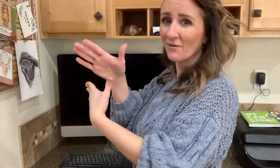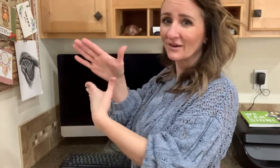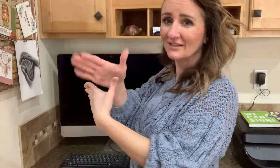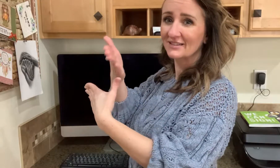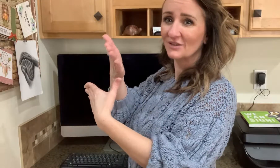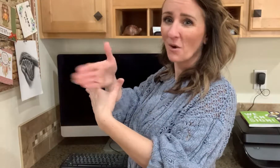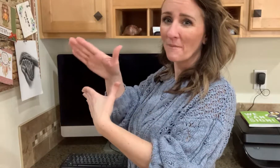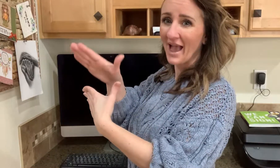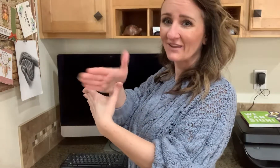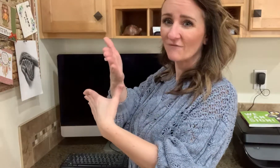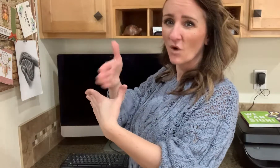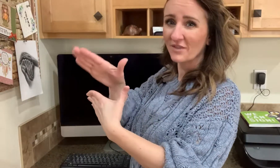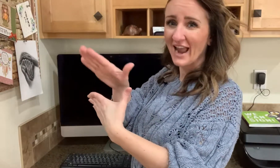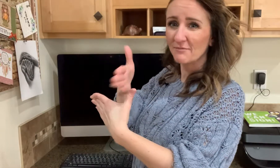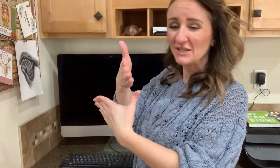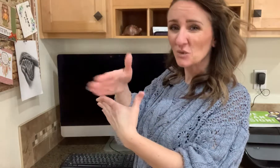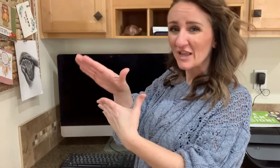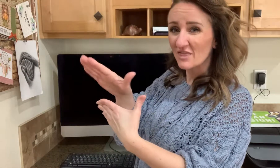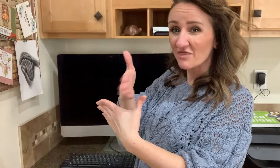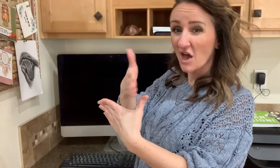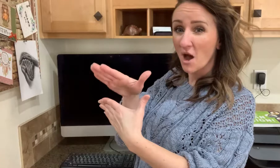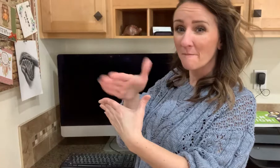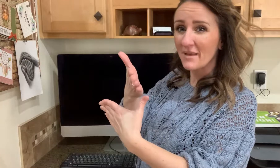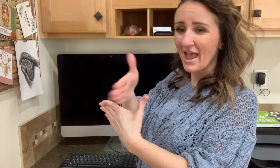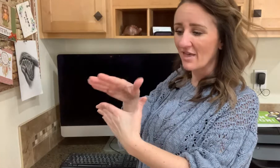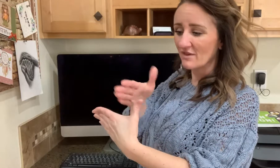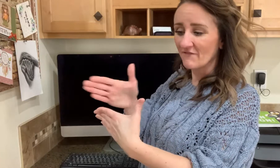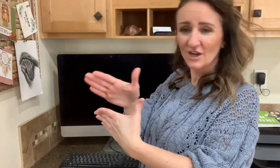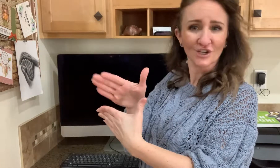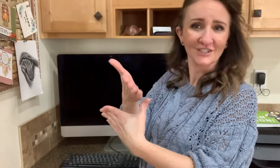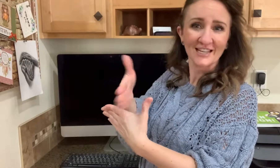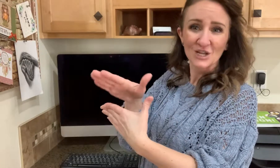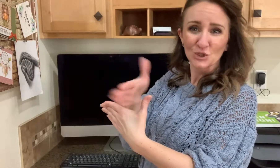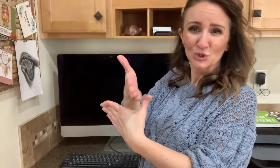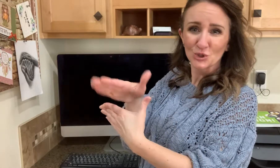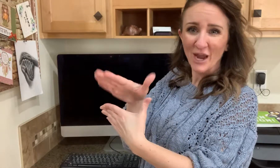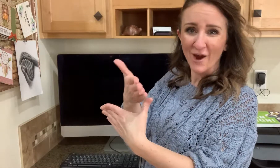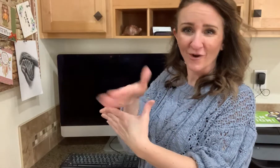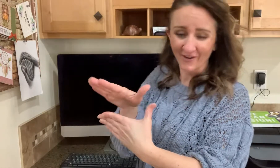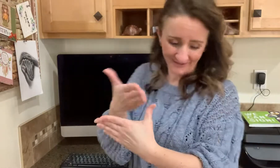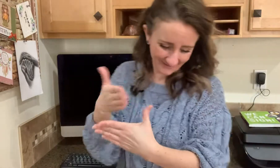works? You go back and forth, kind of between the thumb and the fingers. Share.